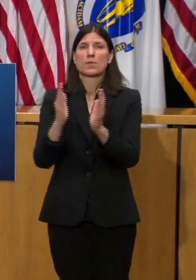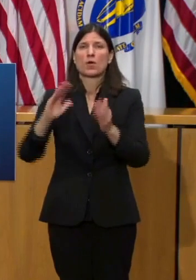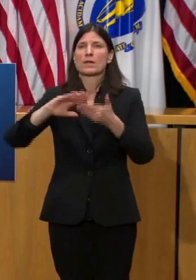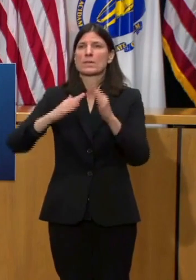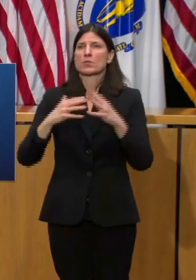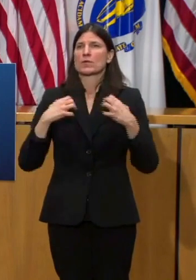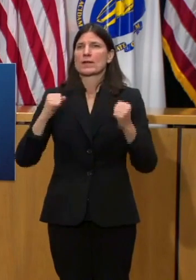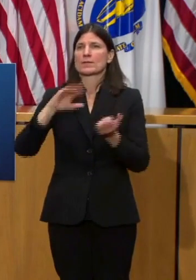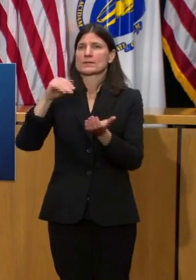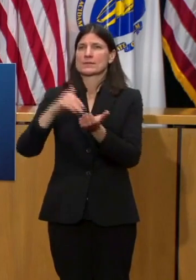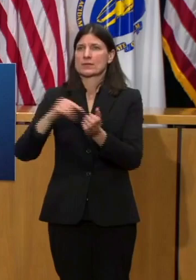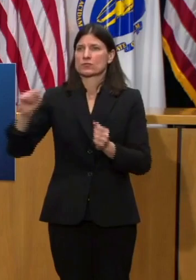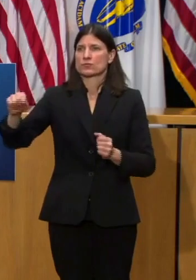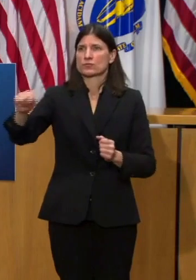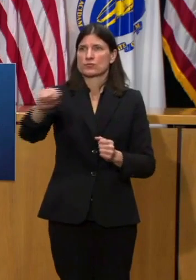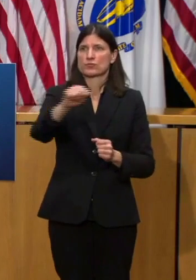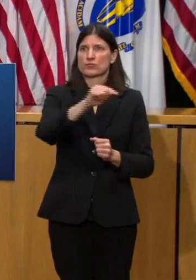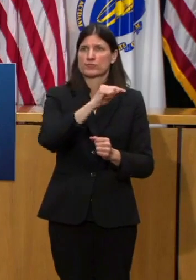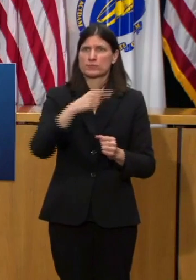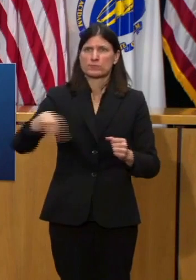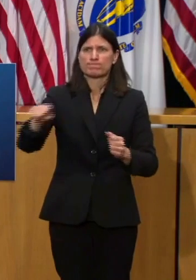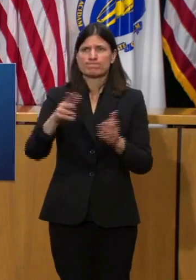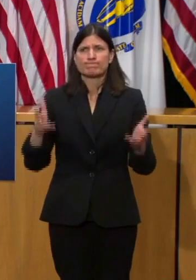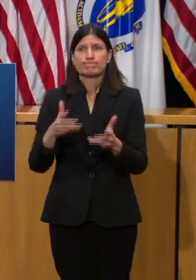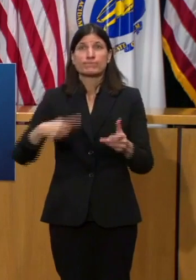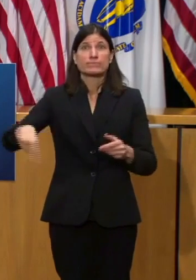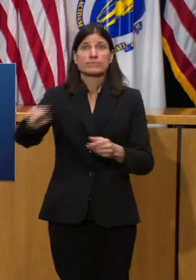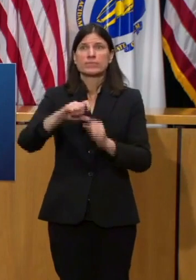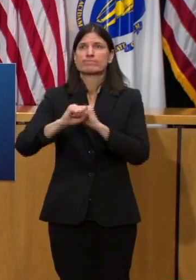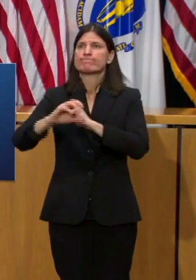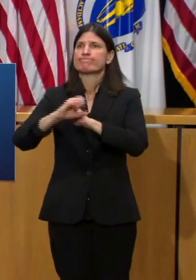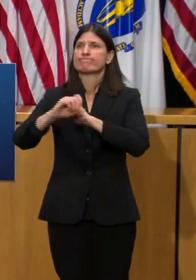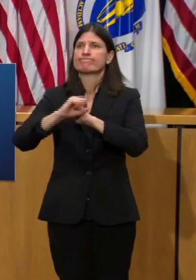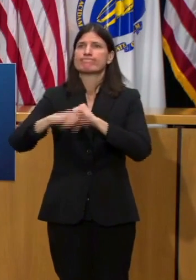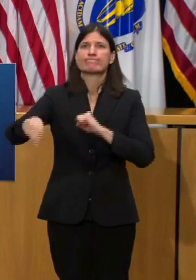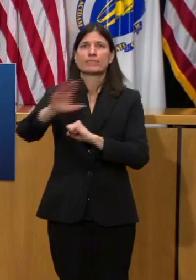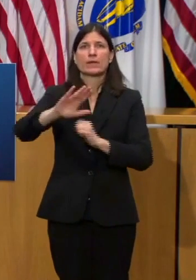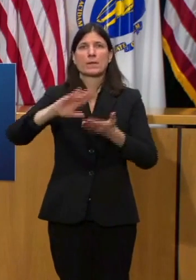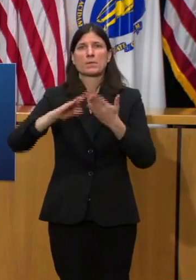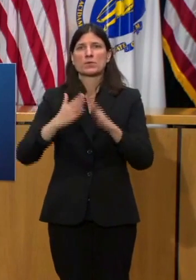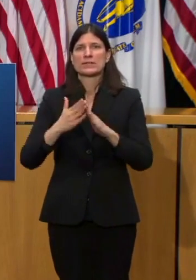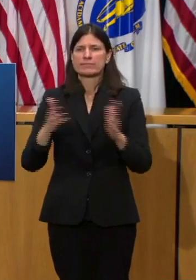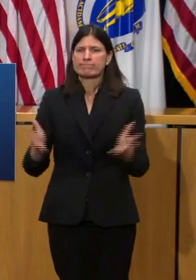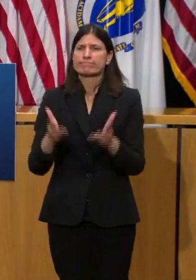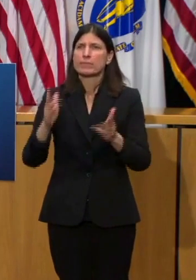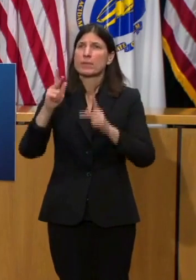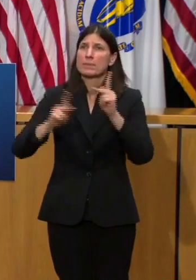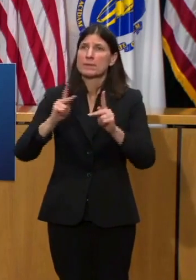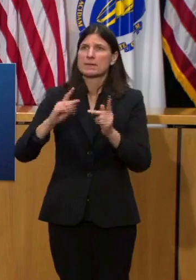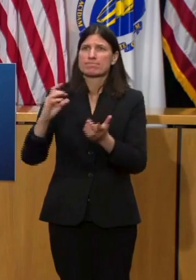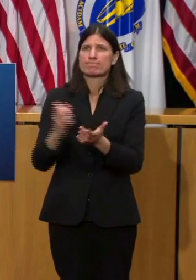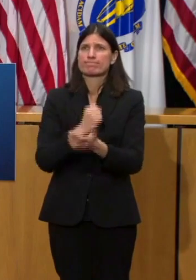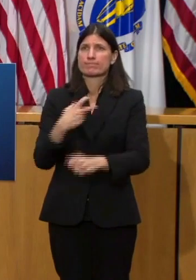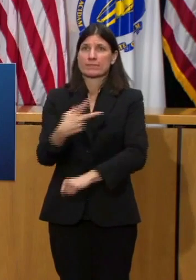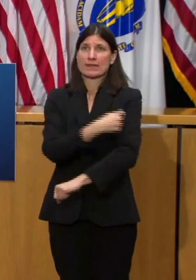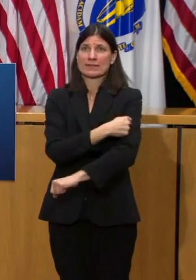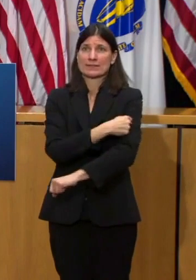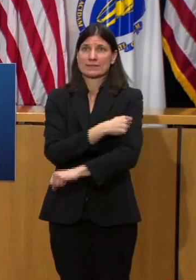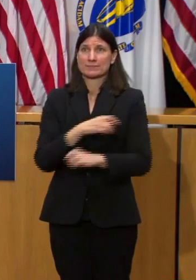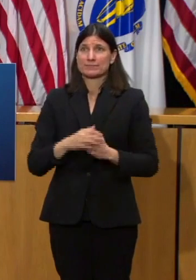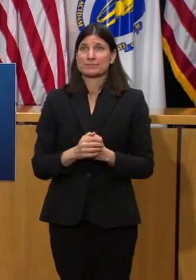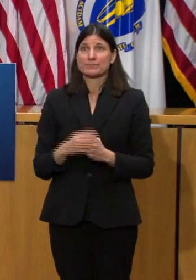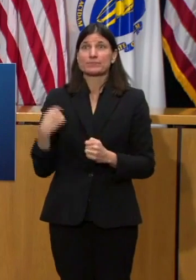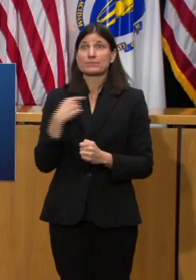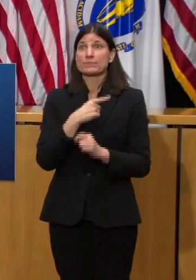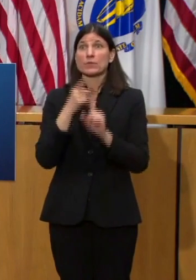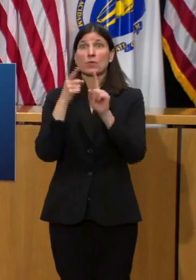impacted by COVID-19. The program has three main objectives. One, of course, is to increase vaccine confidence and knowledge